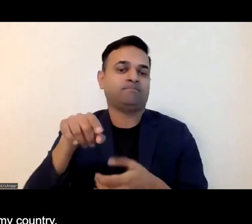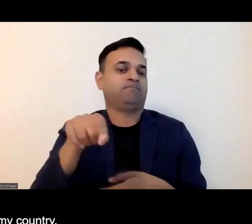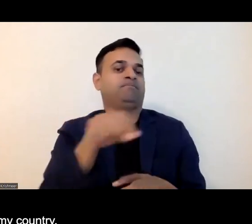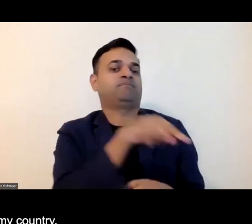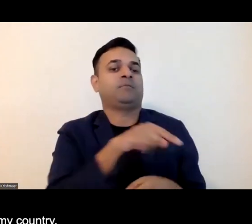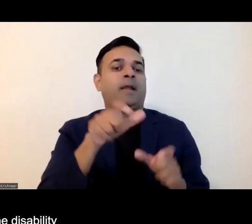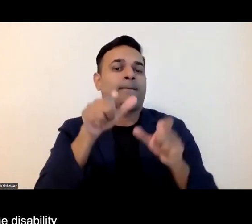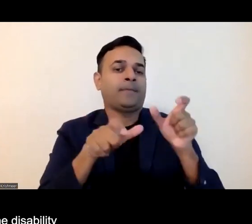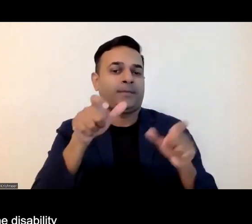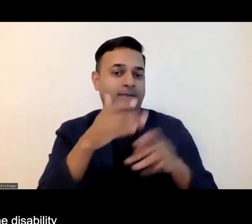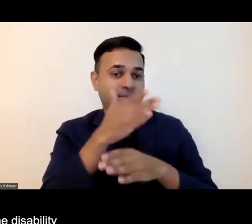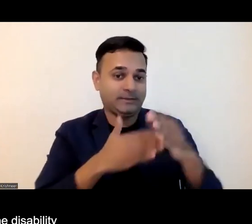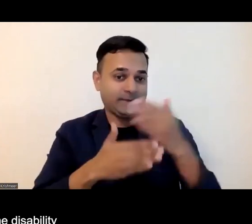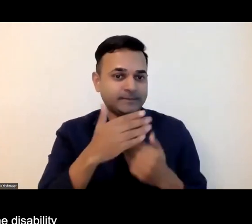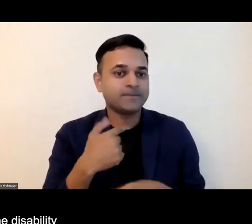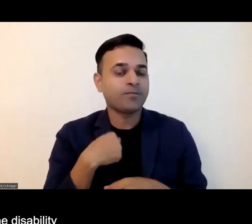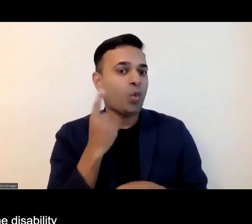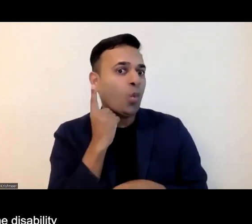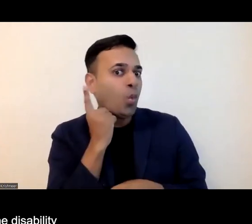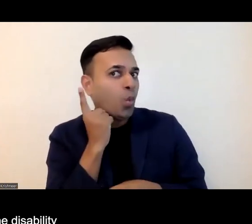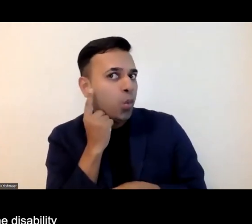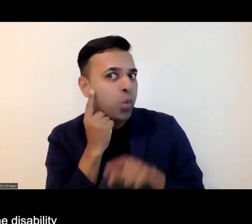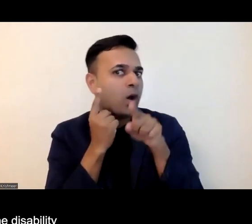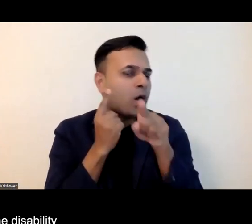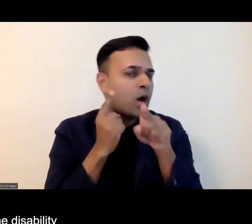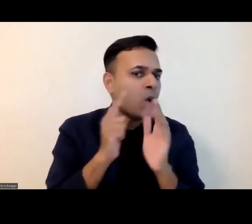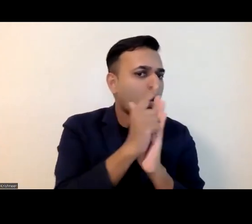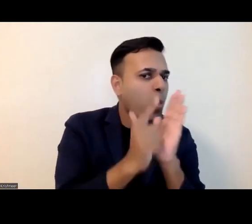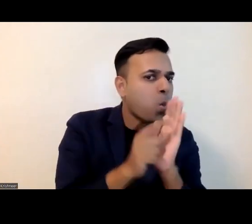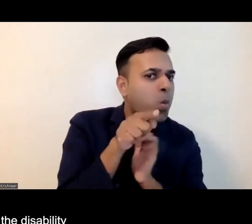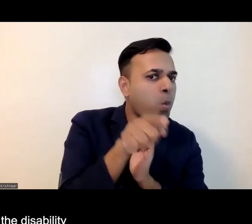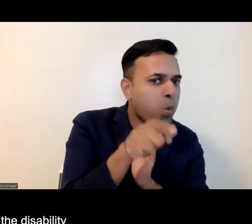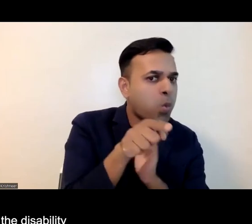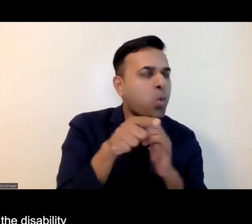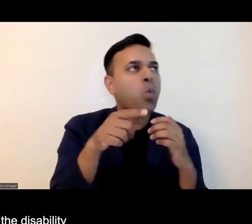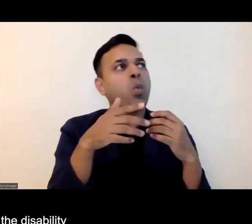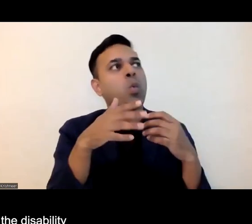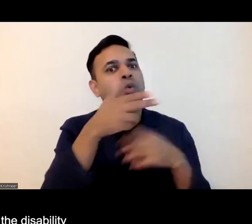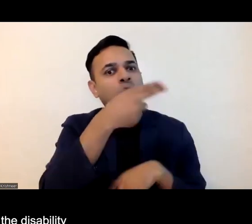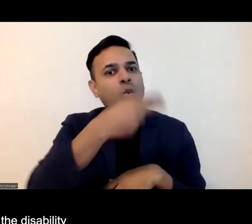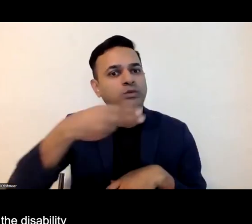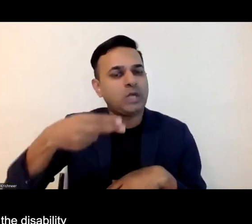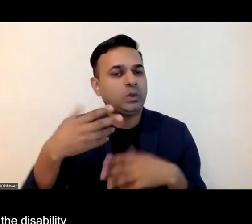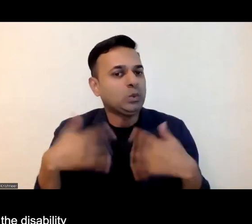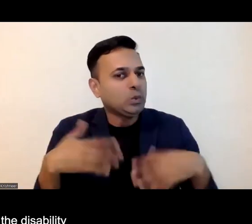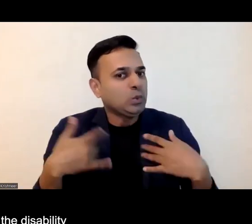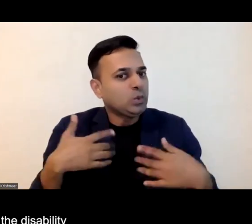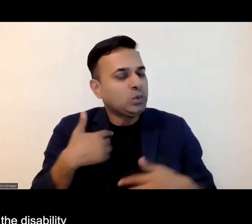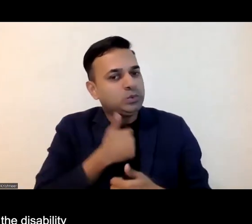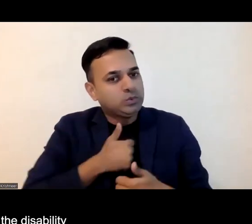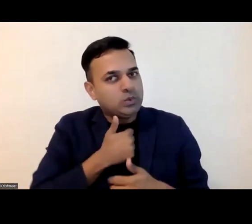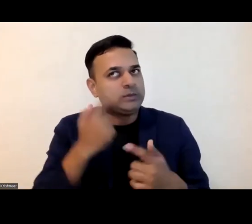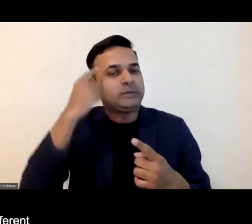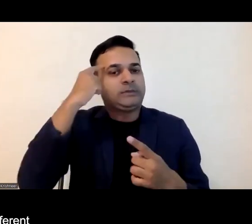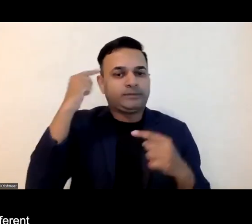sorry about my country. The way they treat the disability is those countries, and the way they treat the disability in my